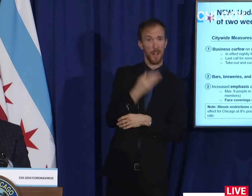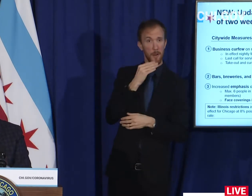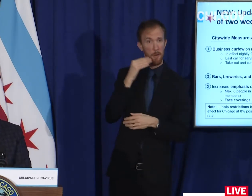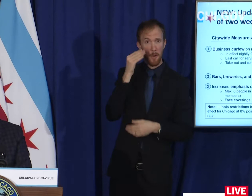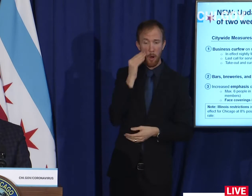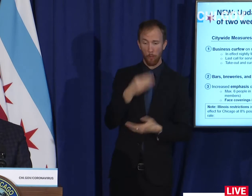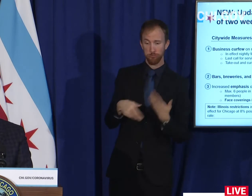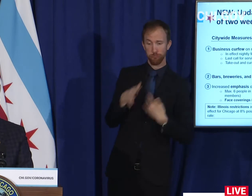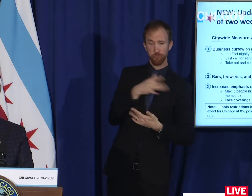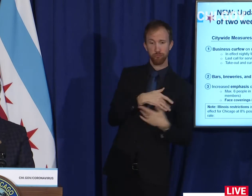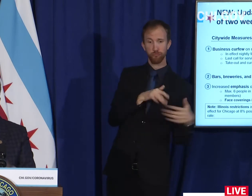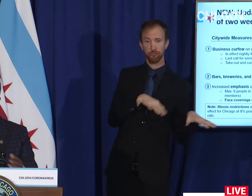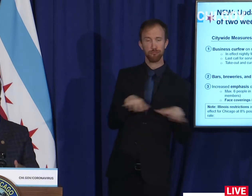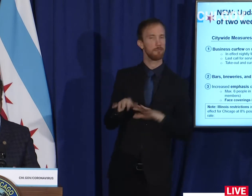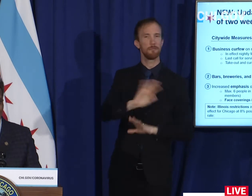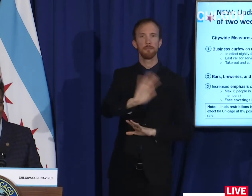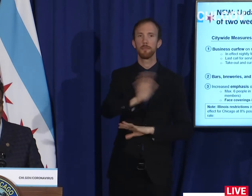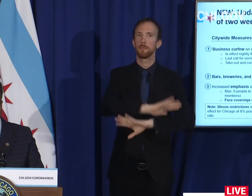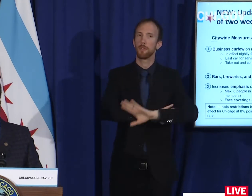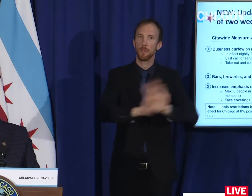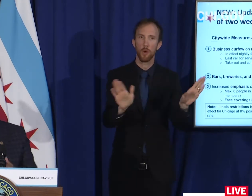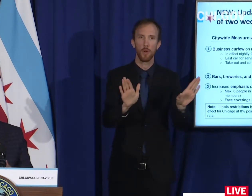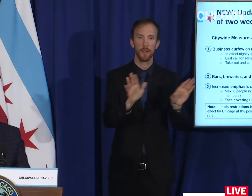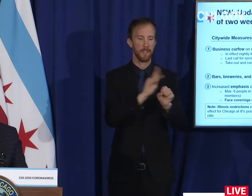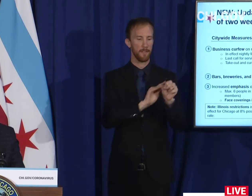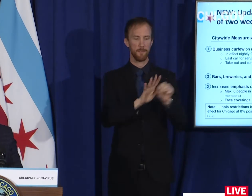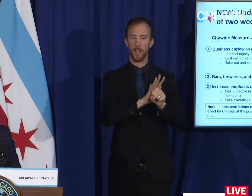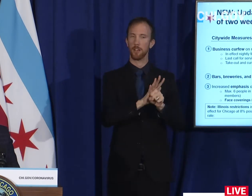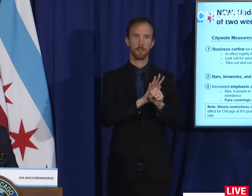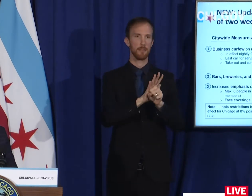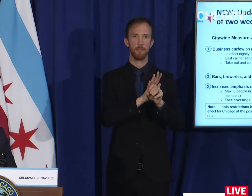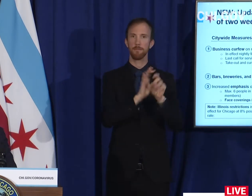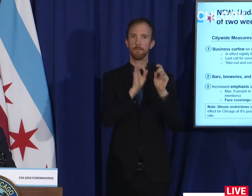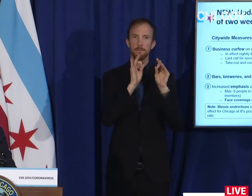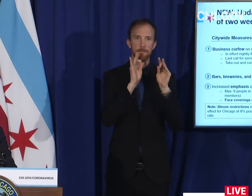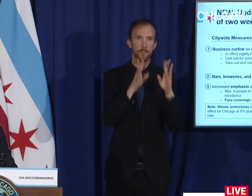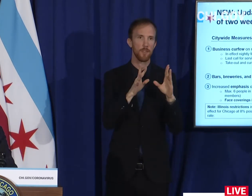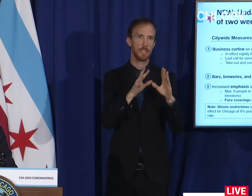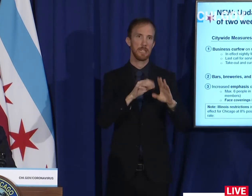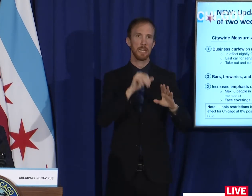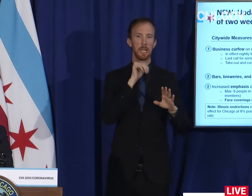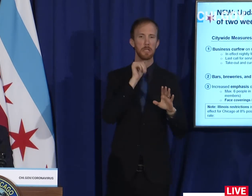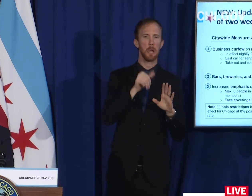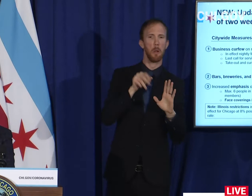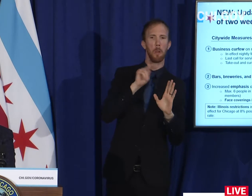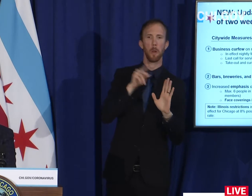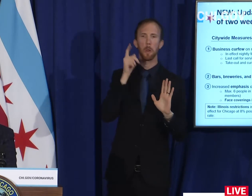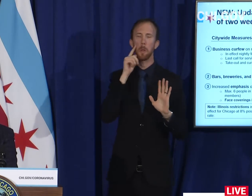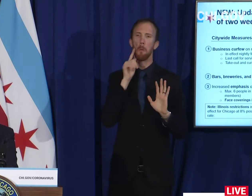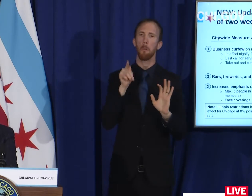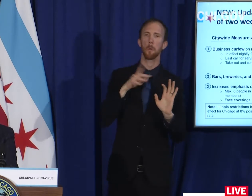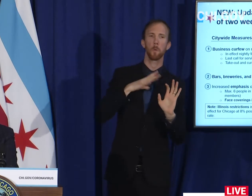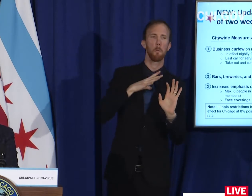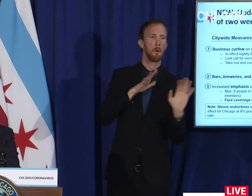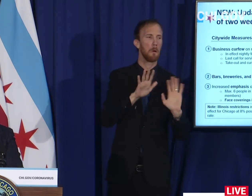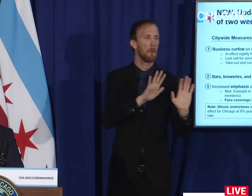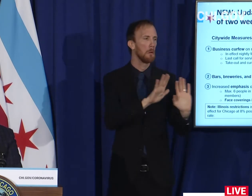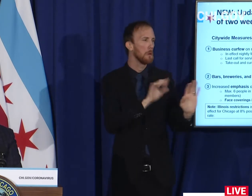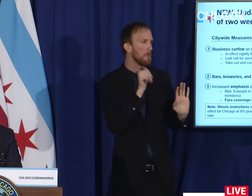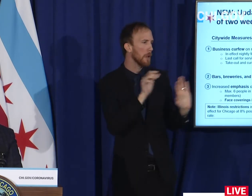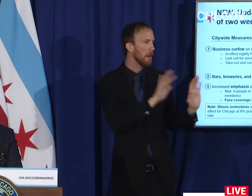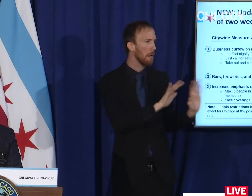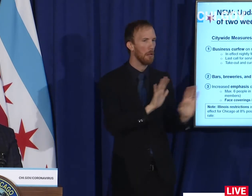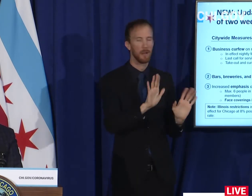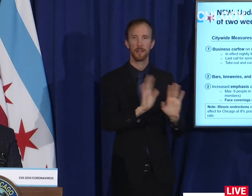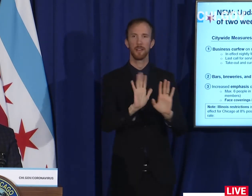is relentless. It doesn't respect our boundaries. It's not something that we can keep at bay when we're in our